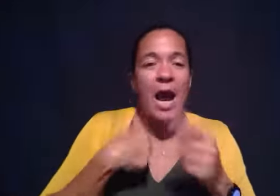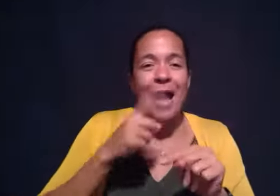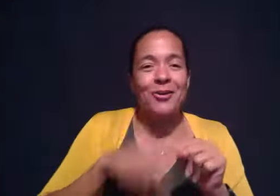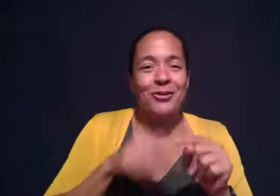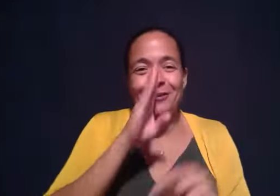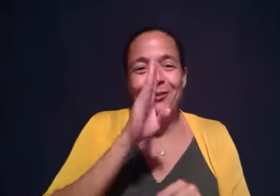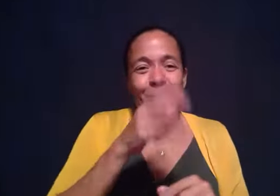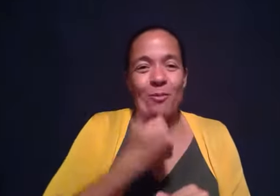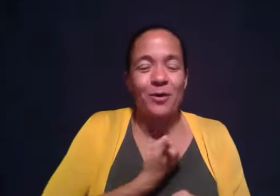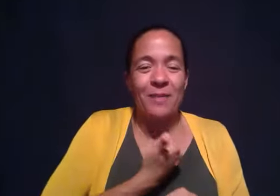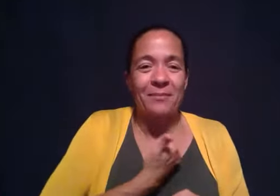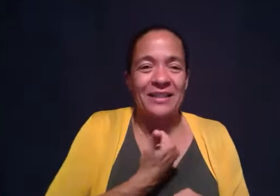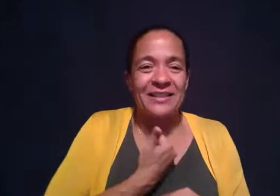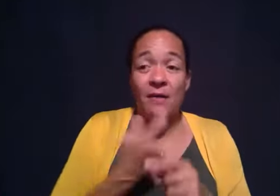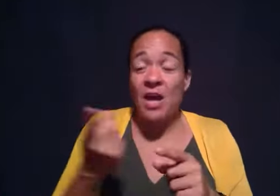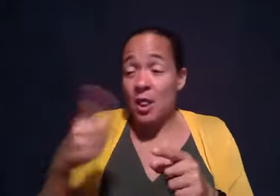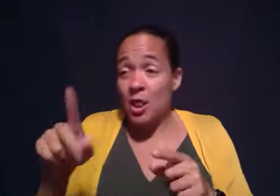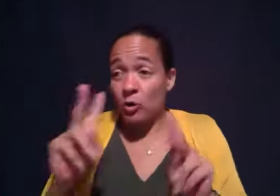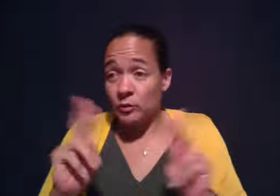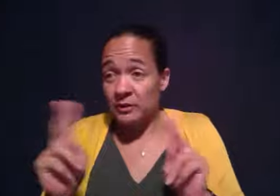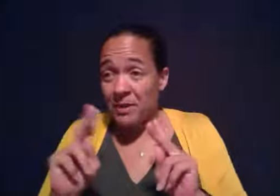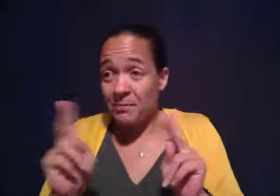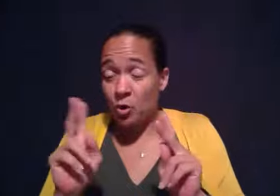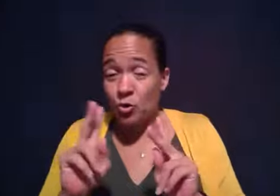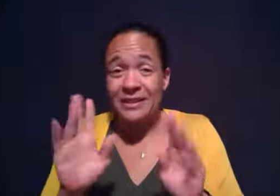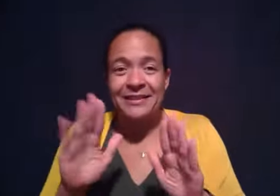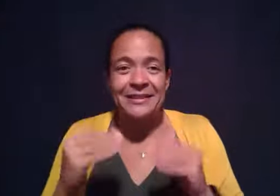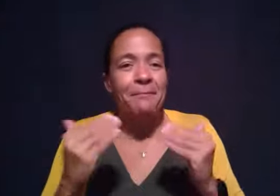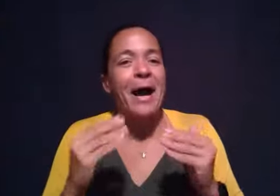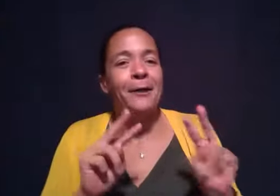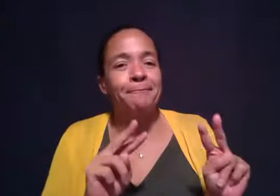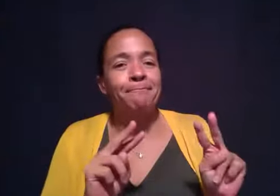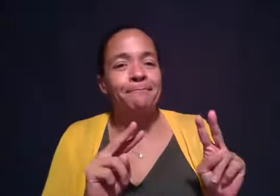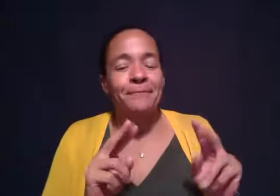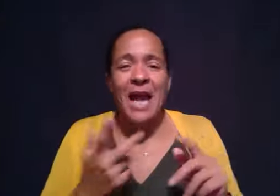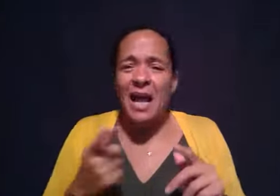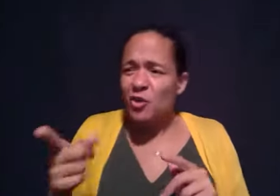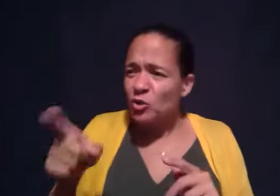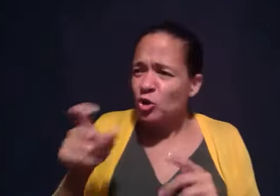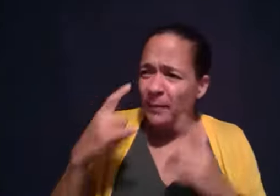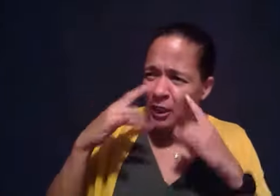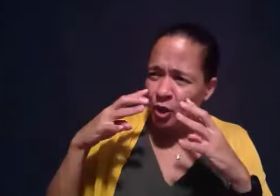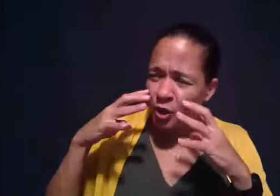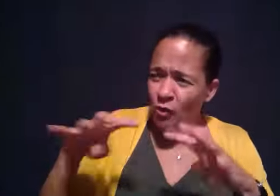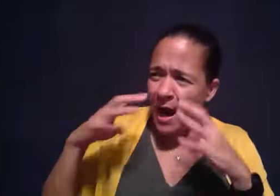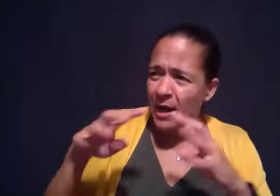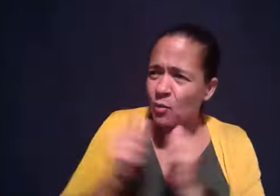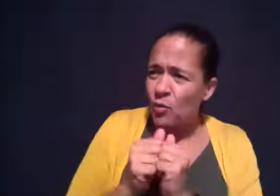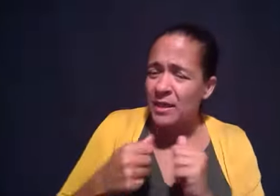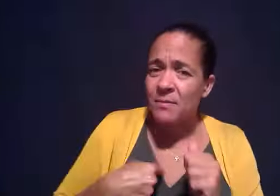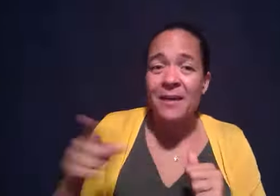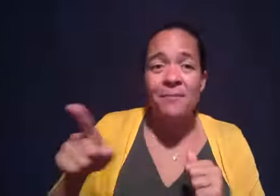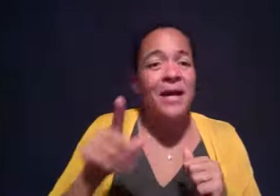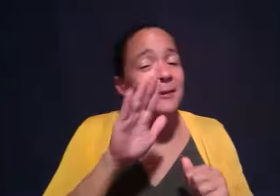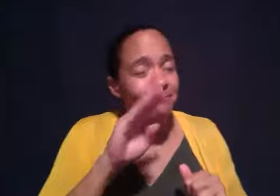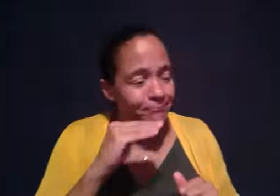weep with me. I'd read the book. This is not good news. And yet they smiled and nodded, because you can fool the